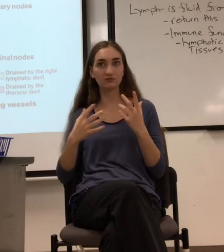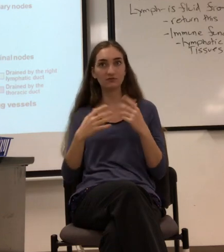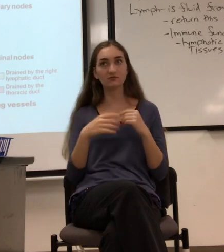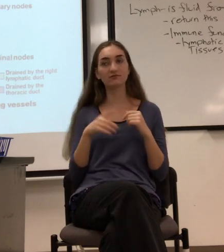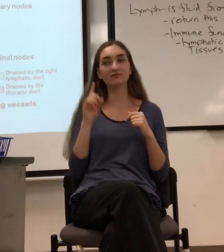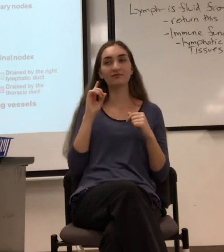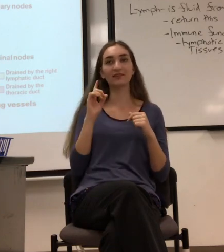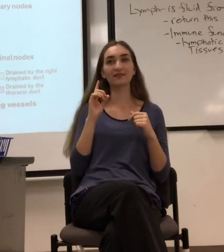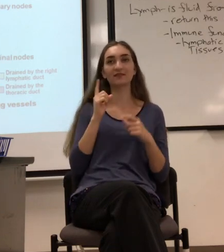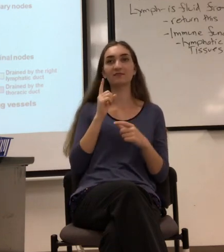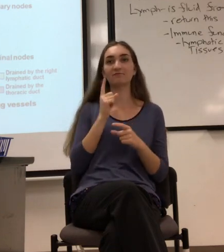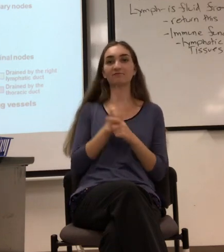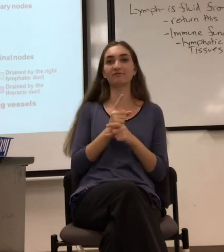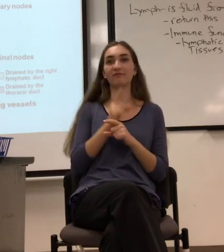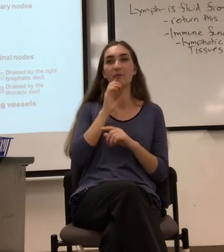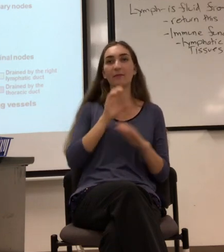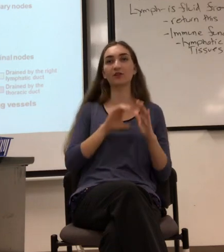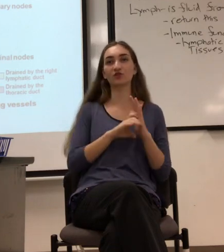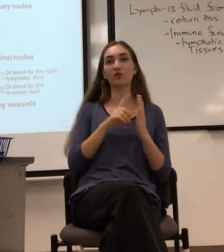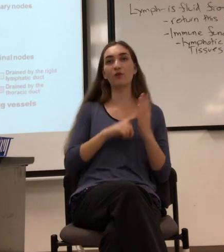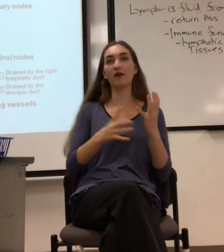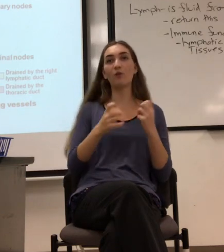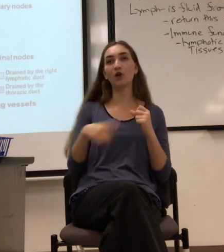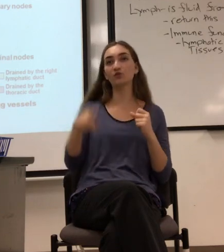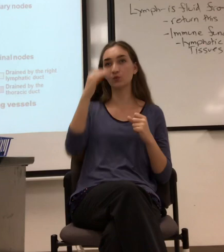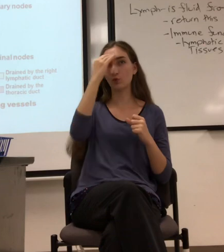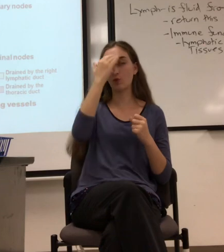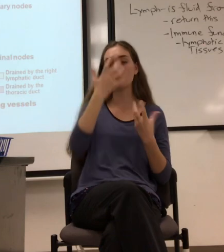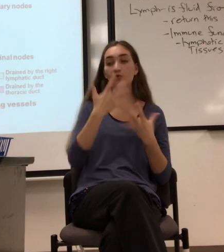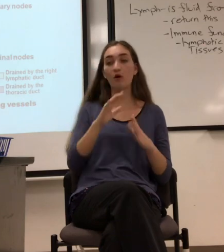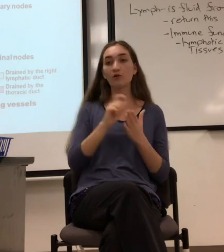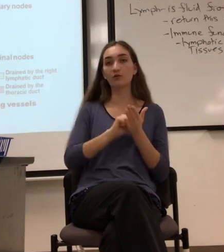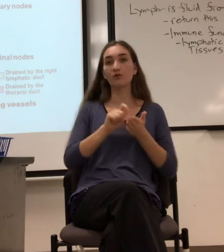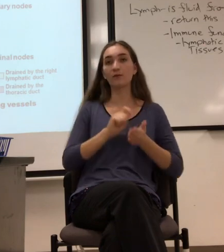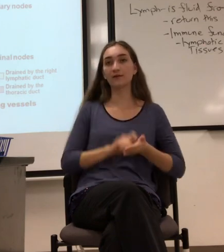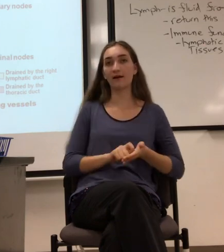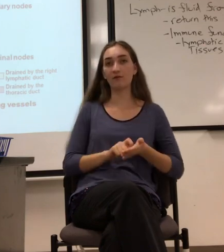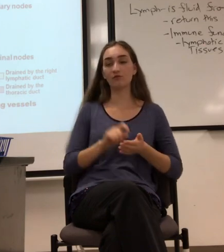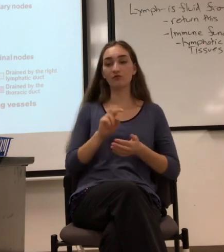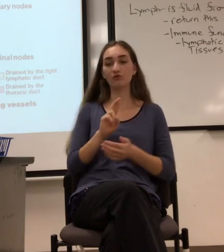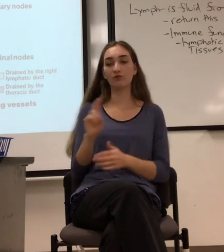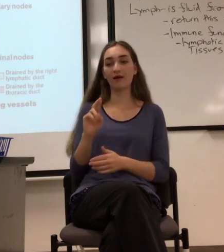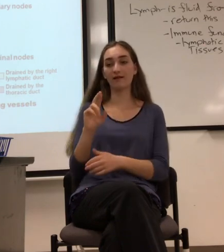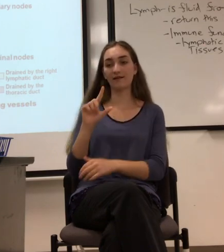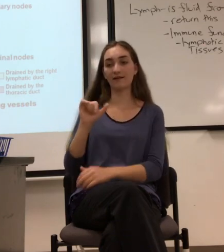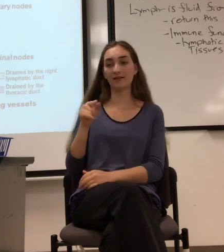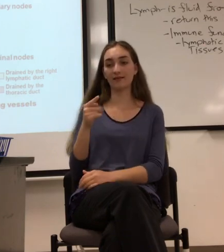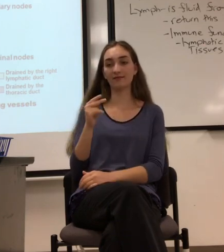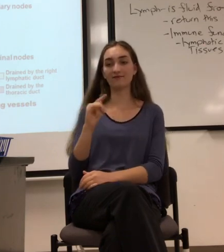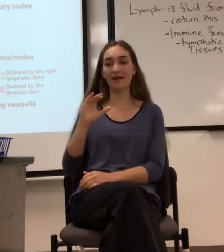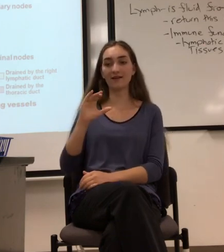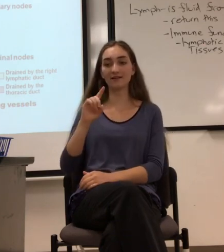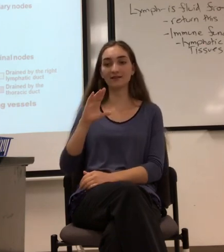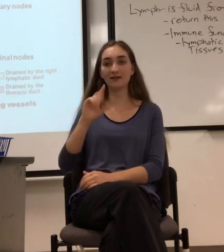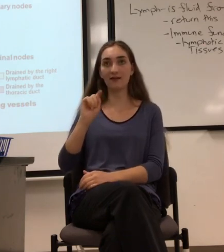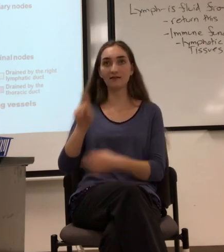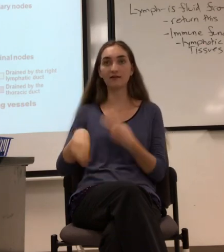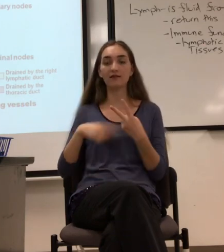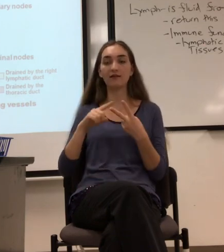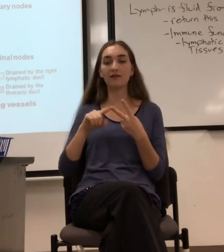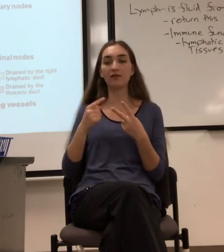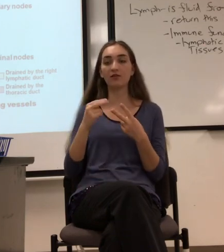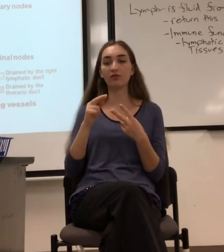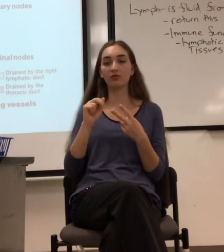anatomically correct picture of what I want you to know. You already wrote down right lymphatic duct thoracic duct. Add to